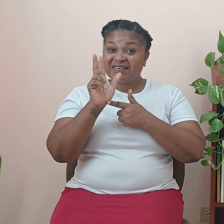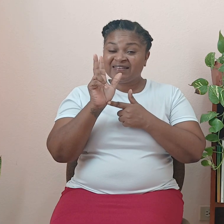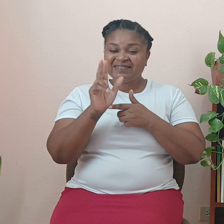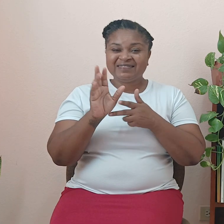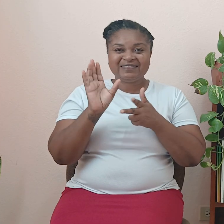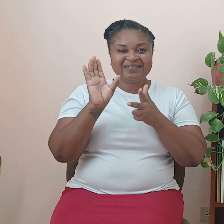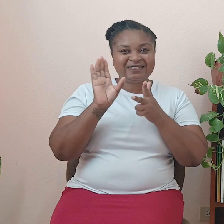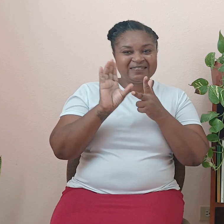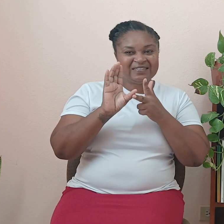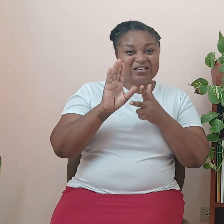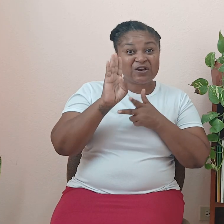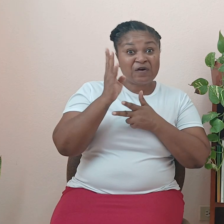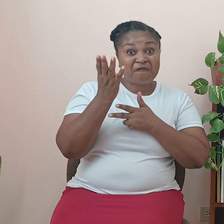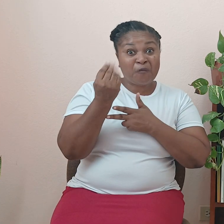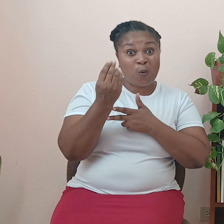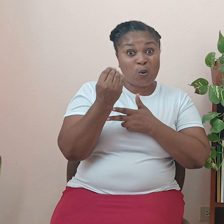C. 14.